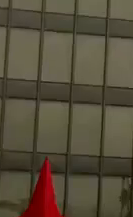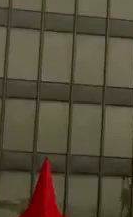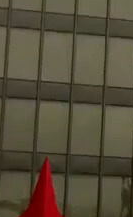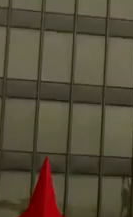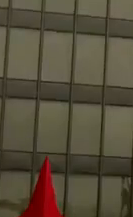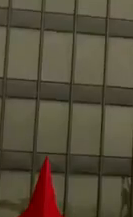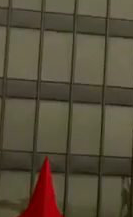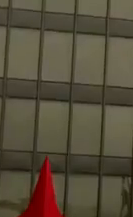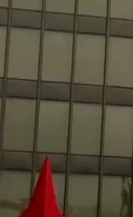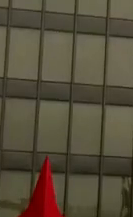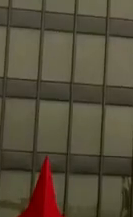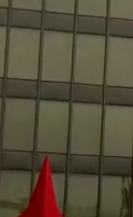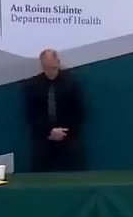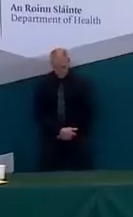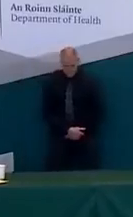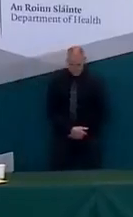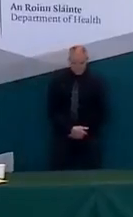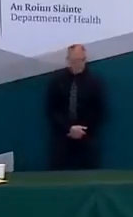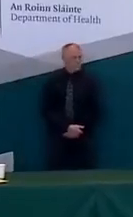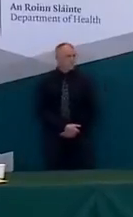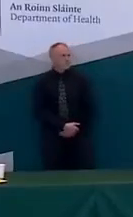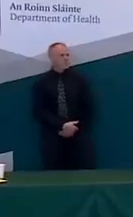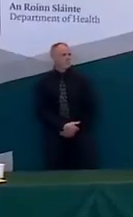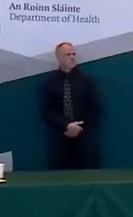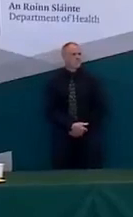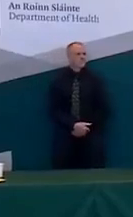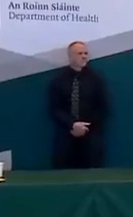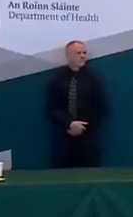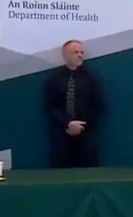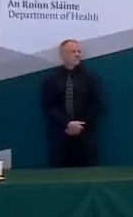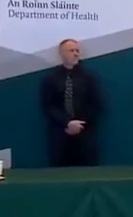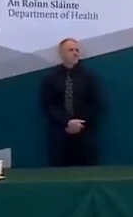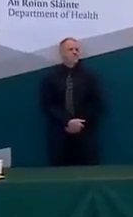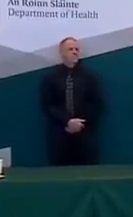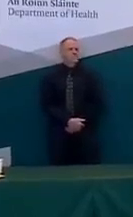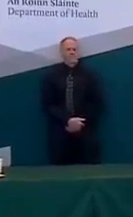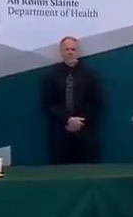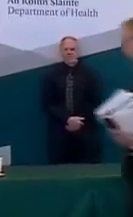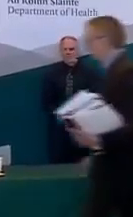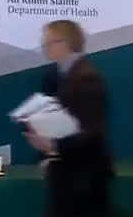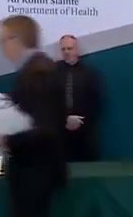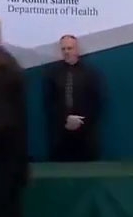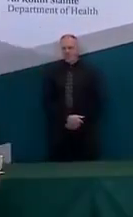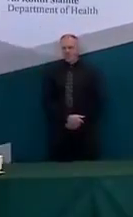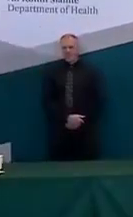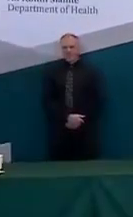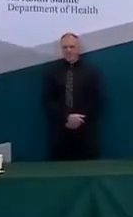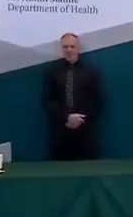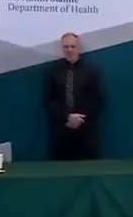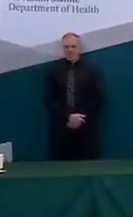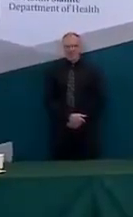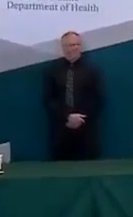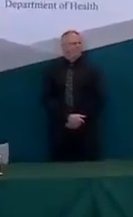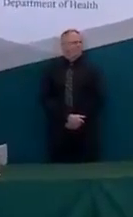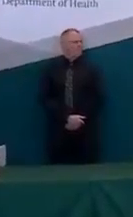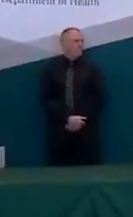to review our COVID-19 preparations. The team will also review the restrictions that are currently in place, although last night the Chief Medical Officer indicated